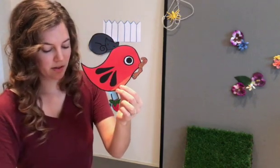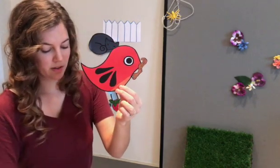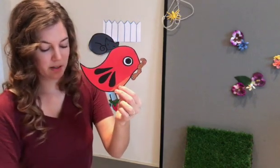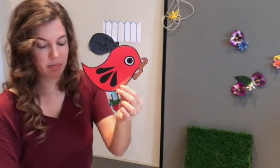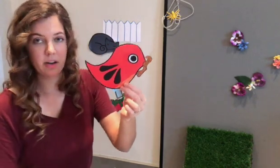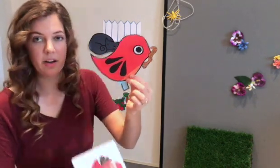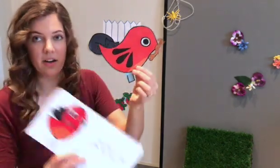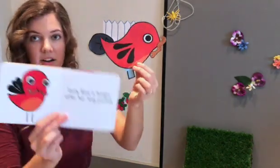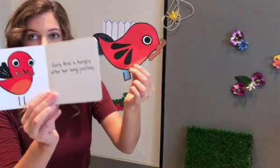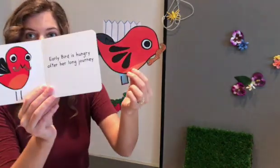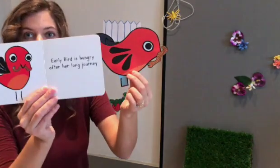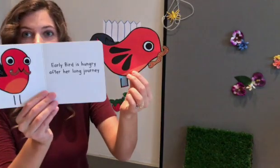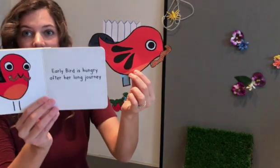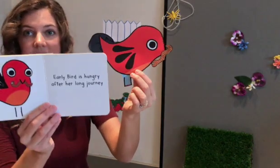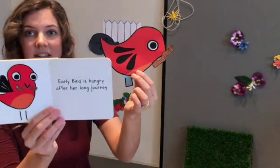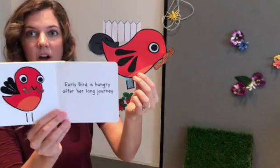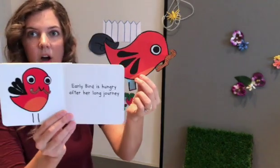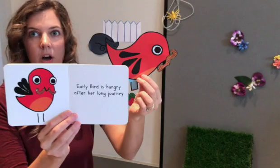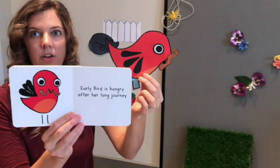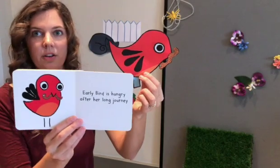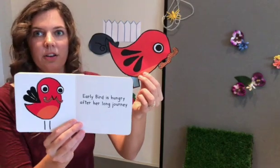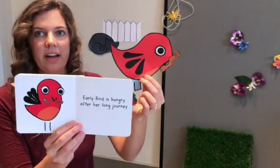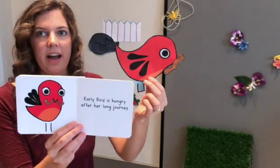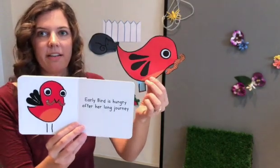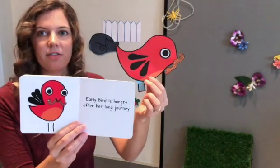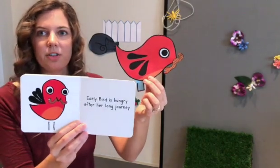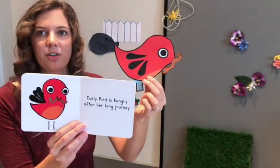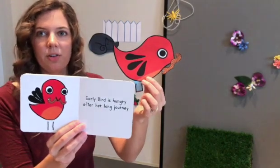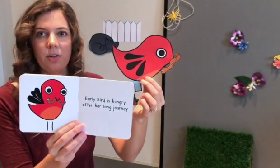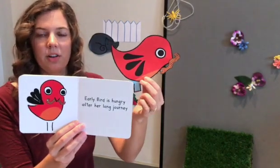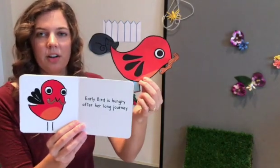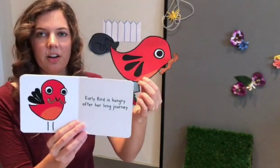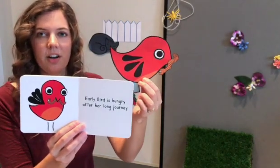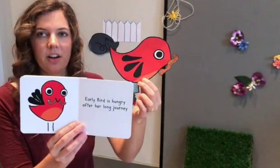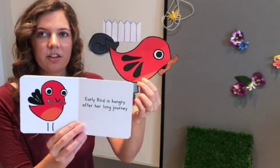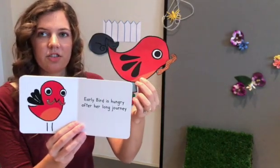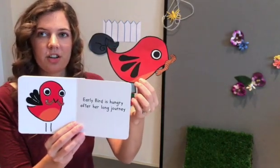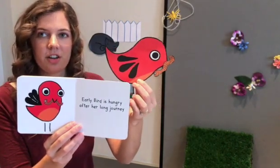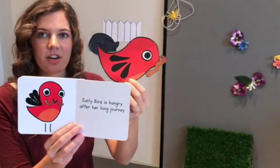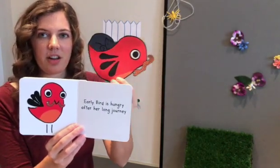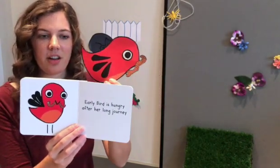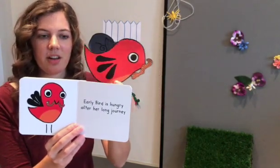Early Bird is hungry after her long journey.